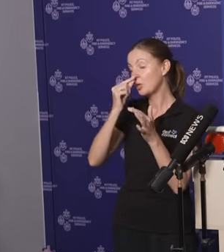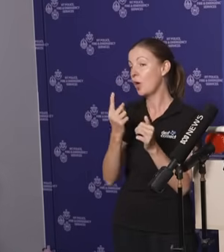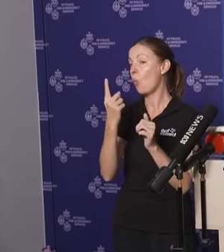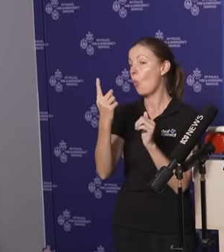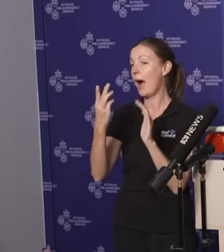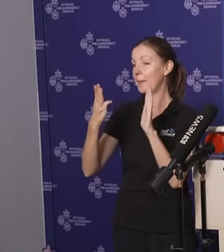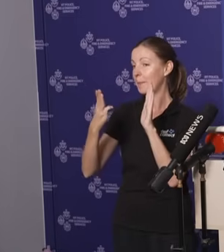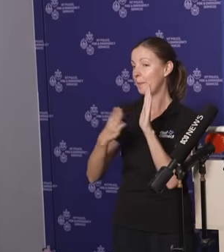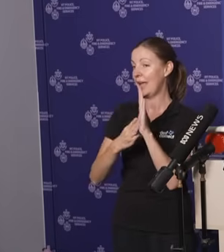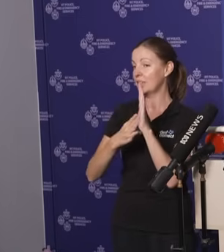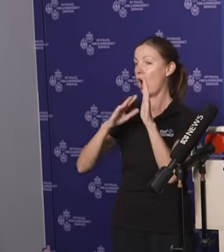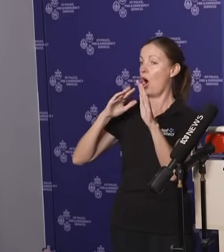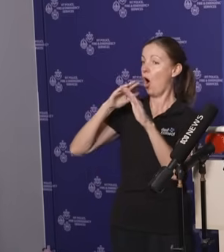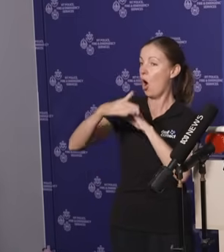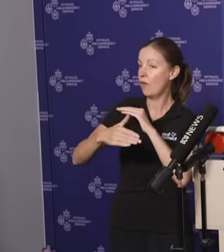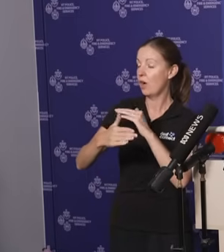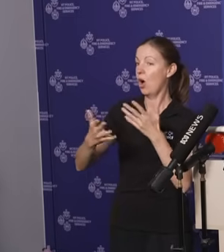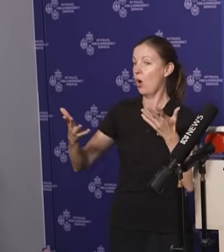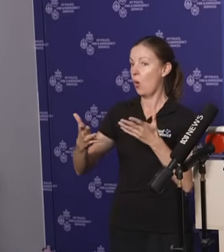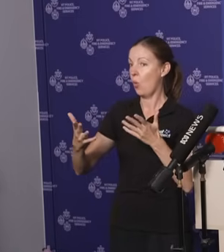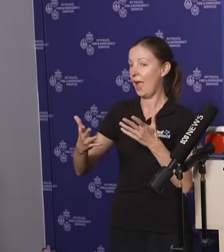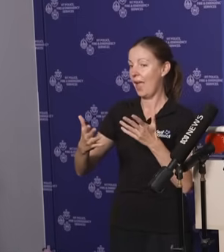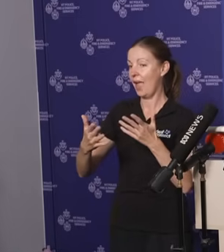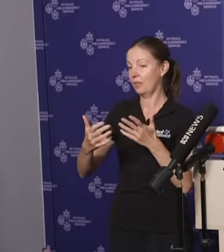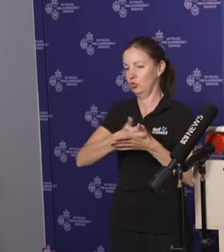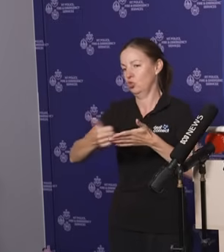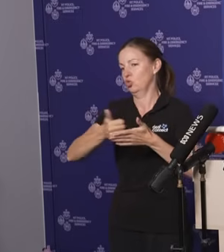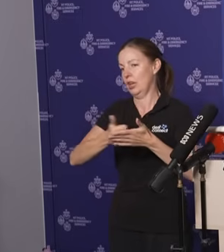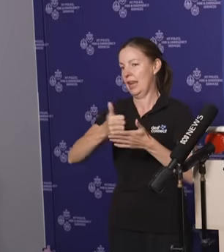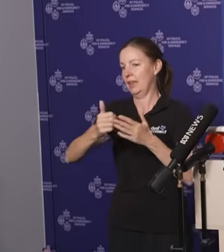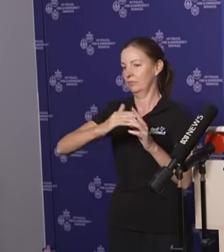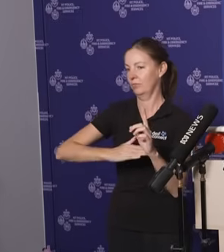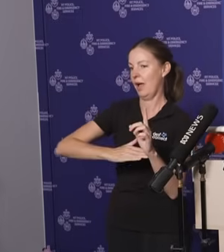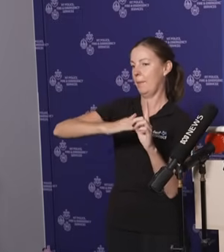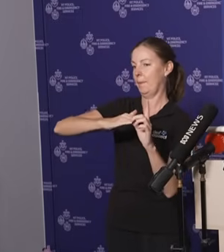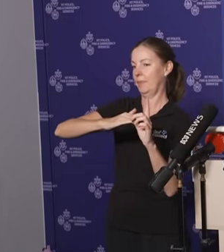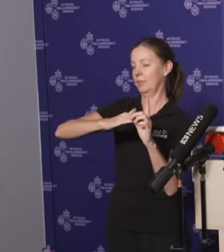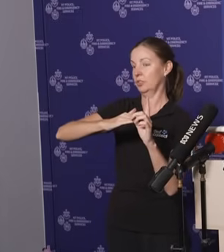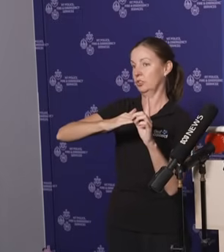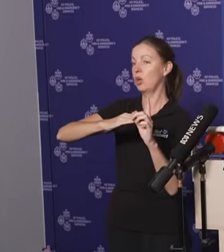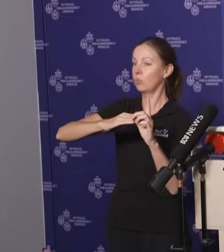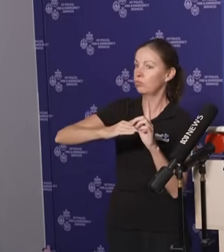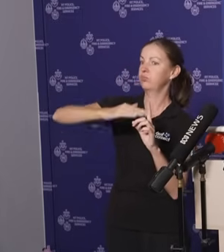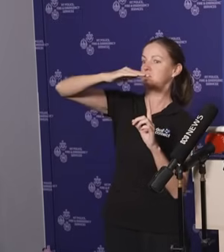the highest astronomical tide, so the highest tide that you ever see there, 1 metre higher than that.